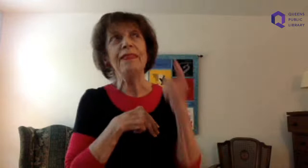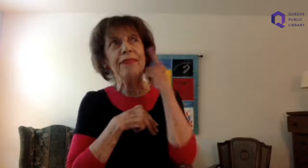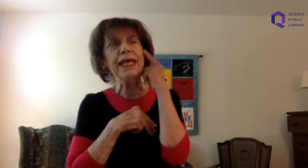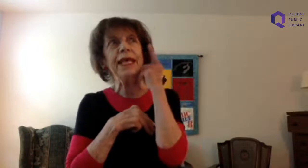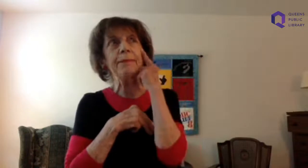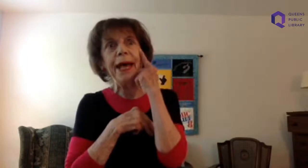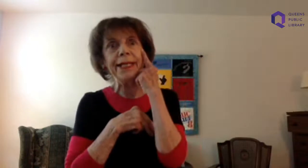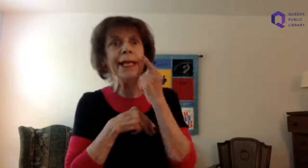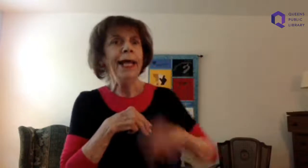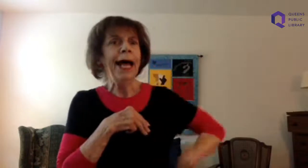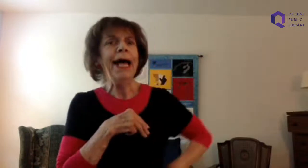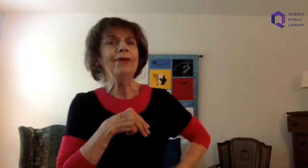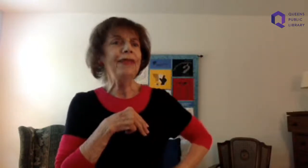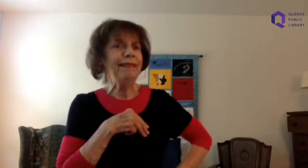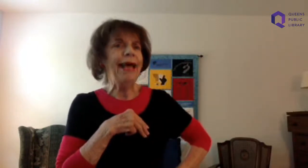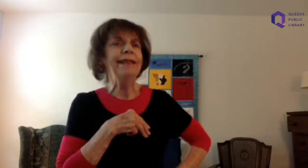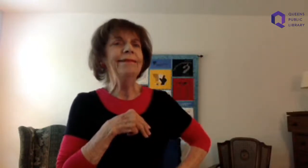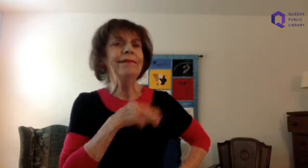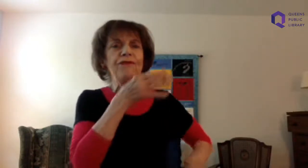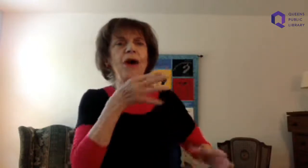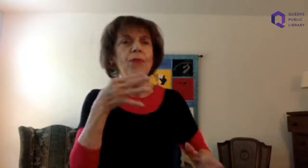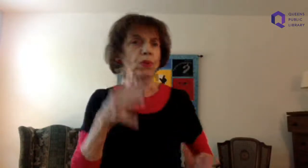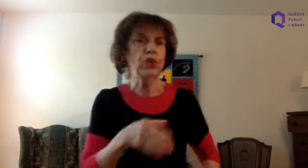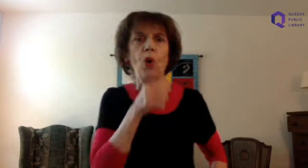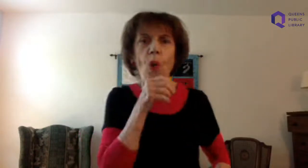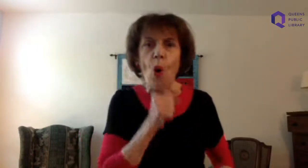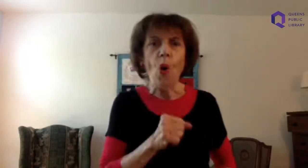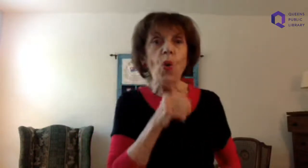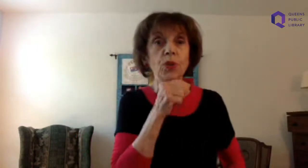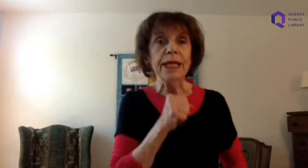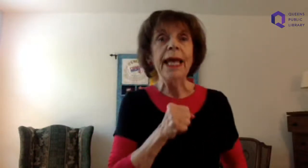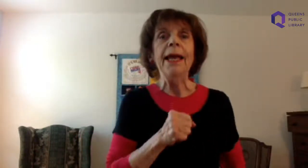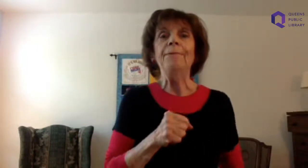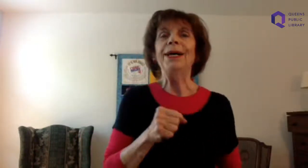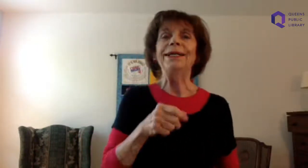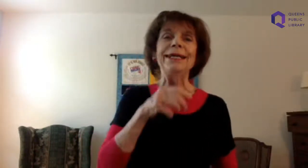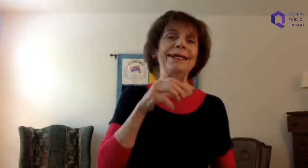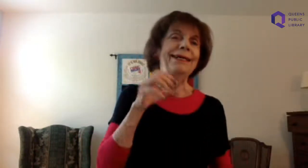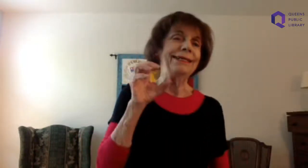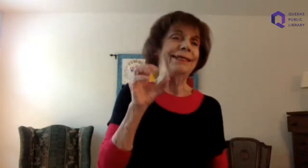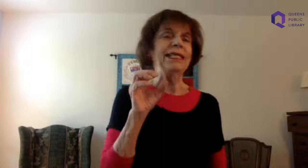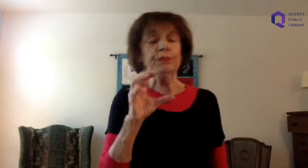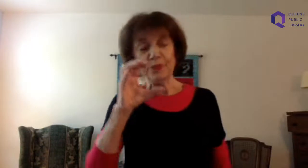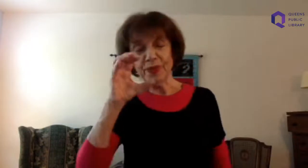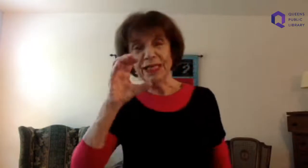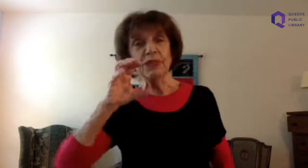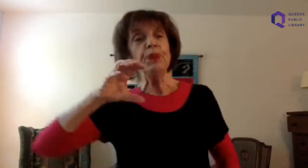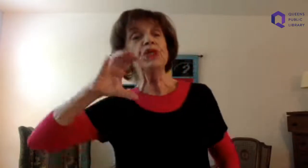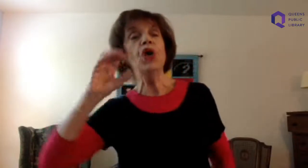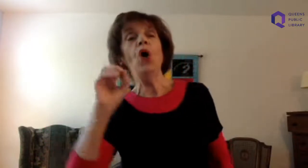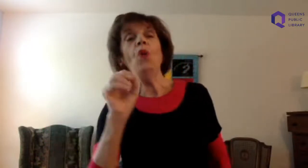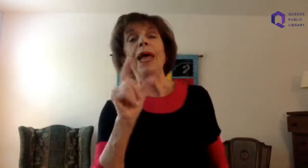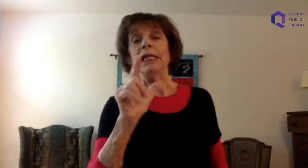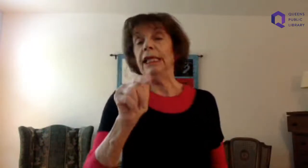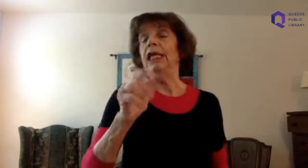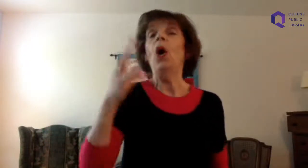been thinking about it. I don't think that the farmer was so old, but it's an expression, O-L-E,